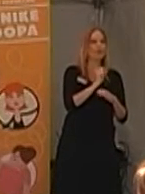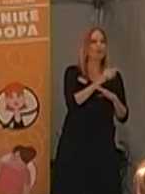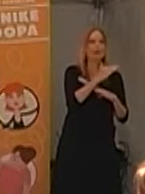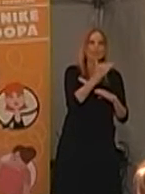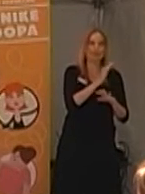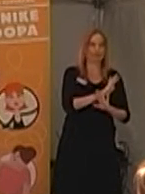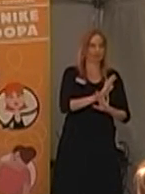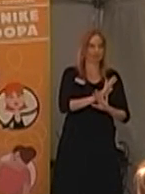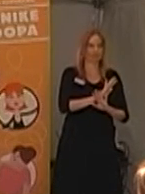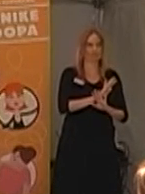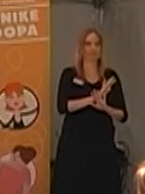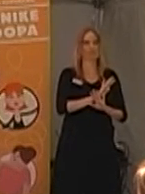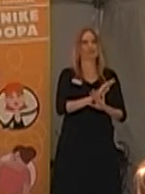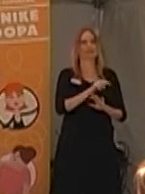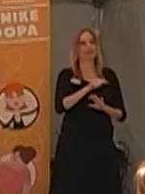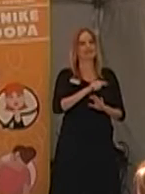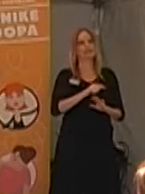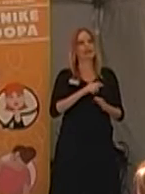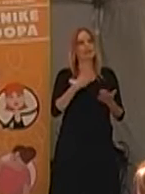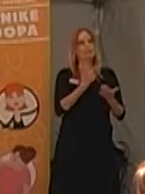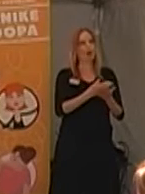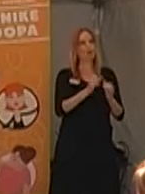the individual a possibility to